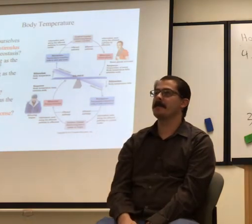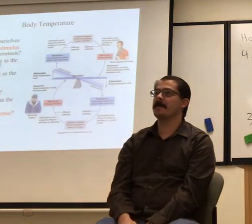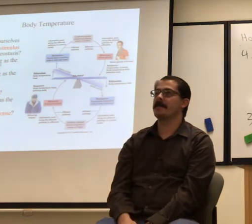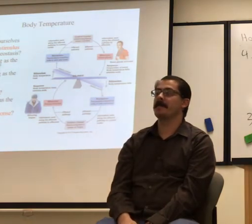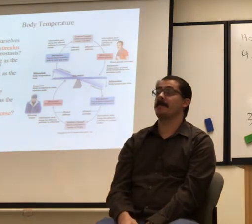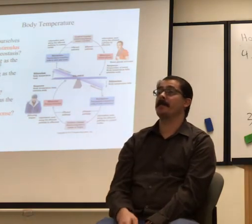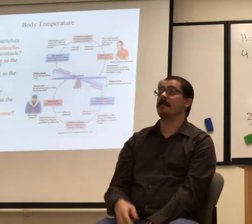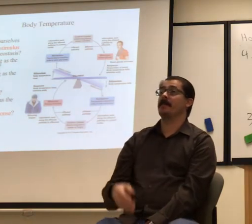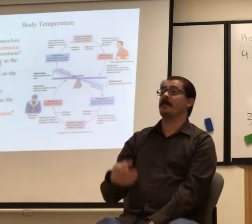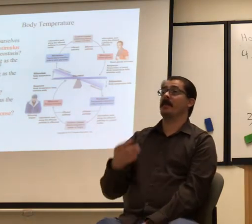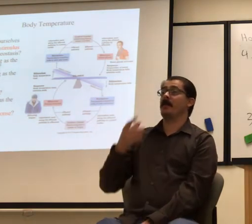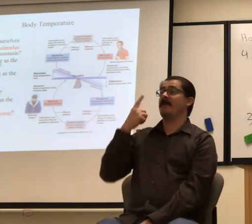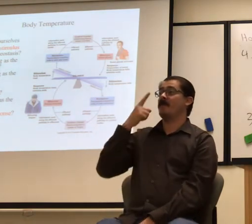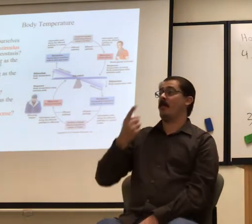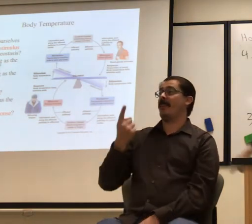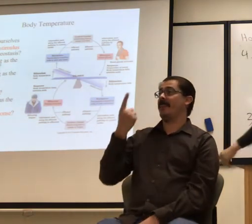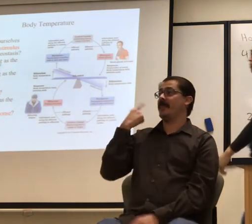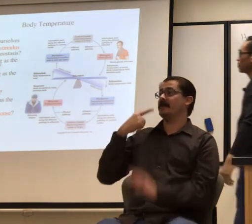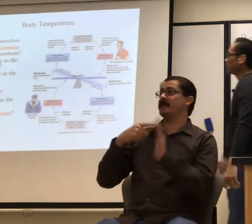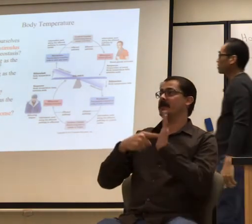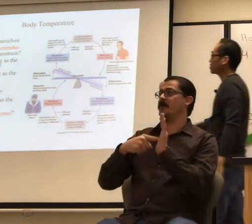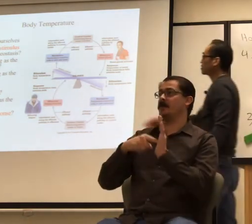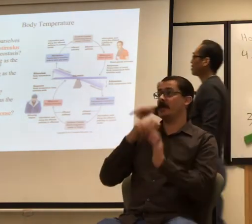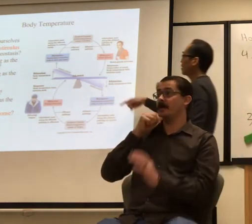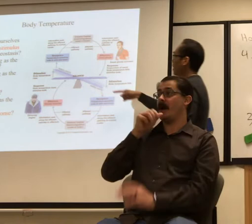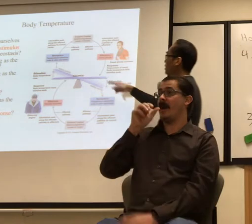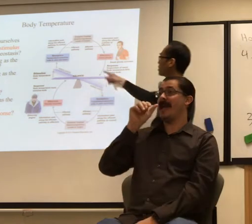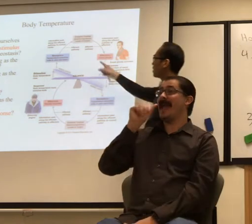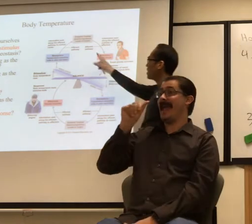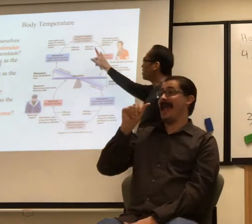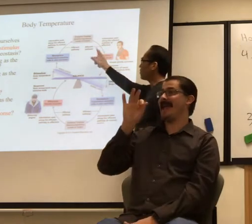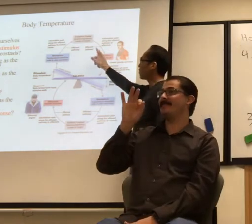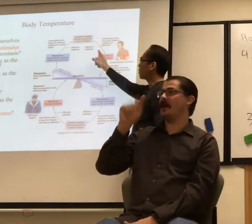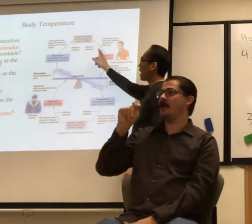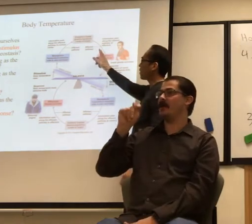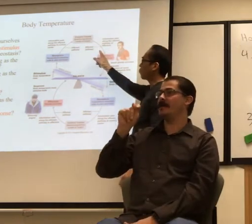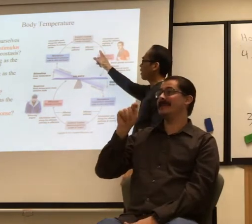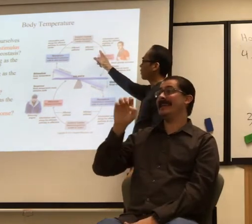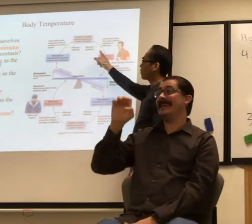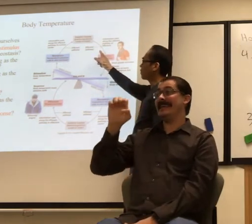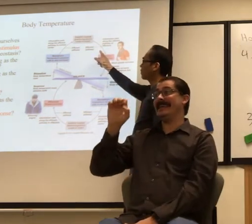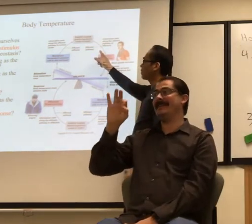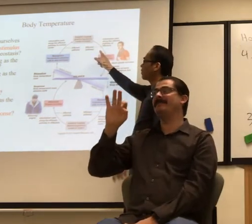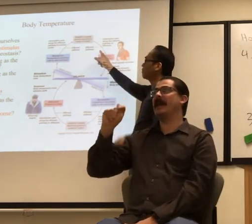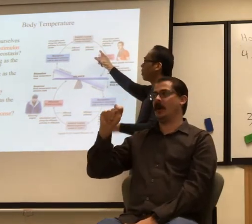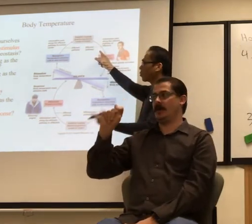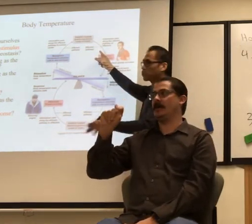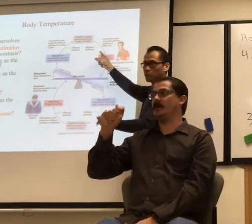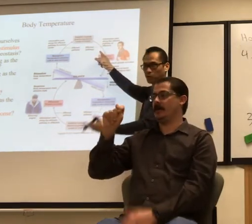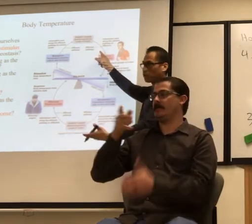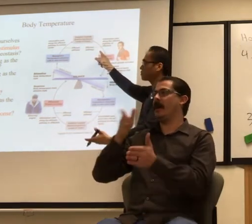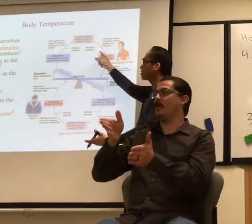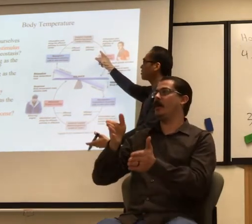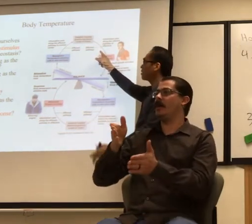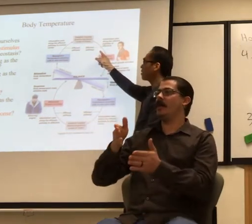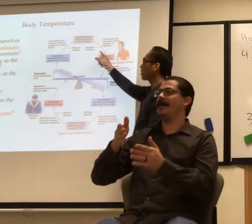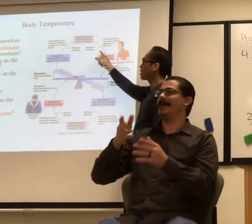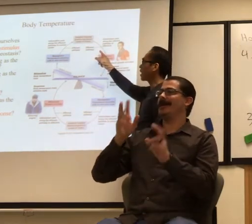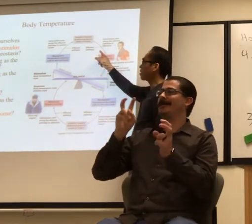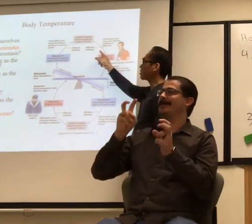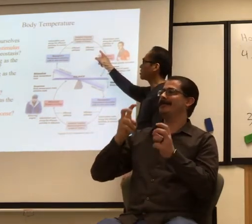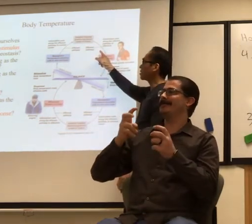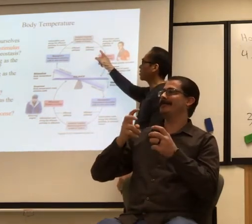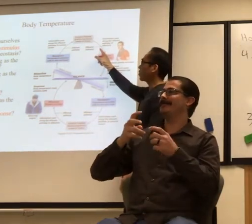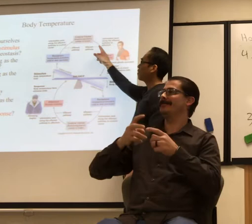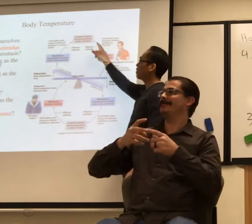In this example, well, it's not afferent, it's the efferent pathway, the motor nerves that